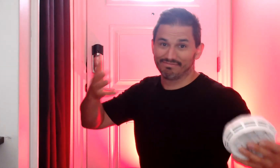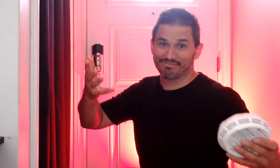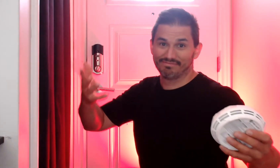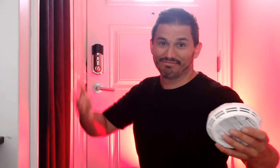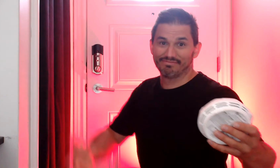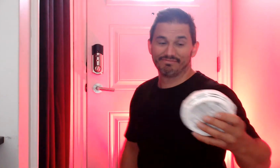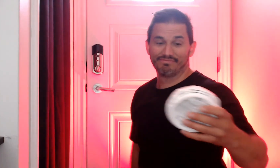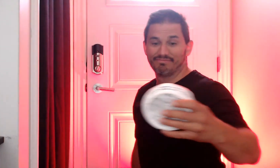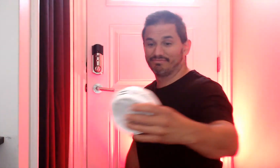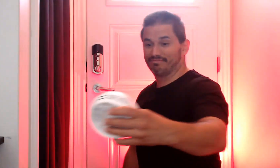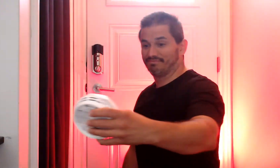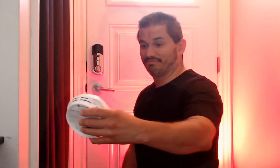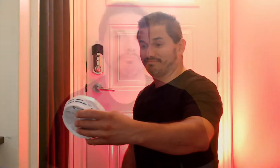It works great.